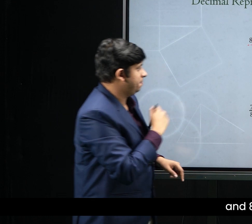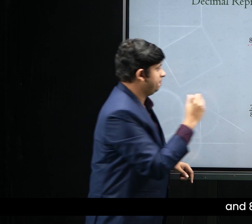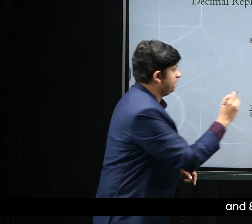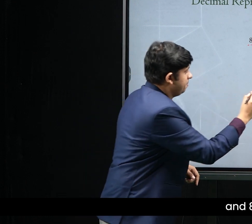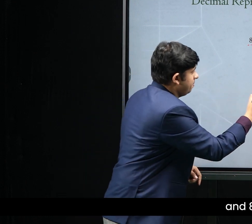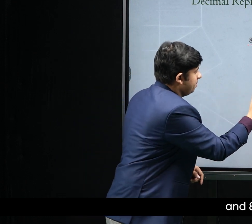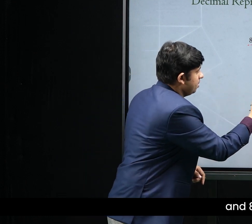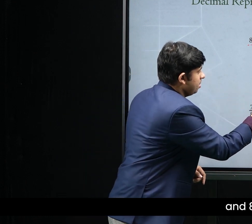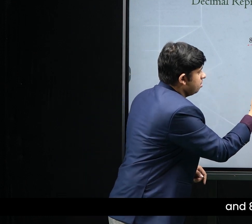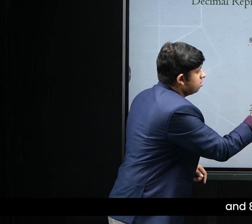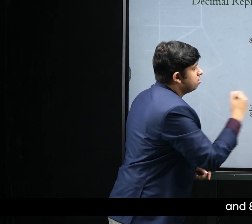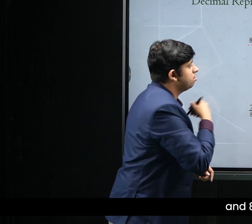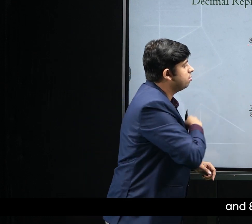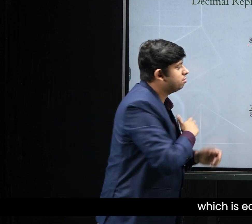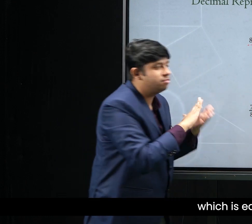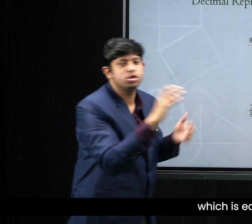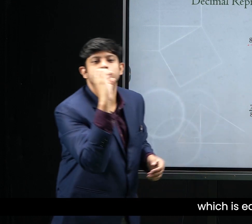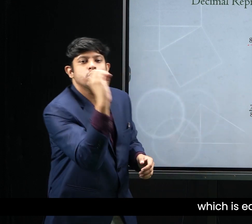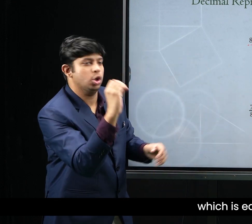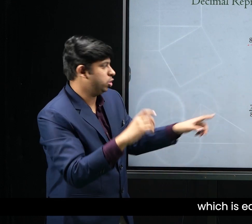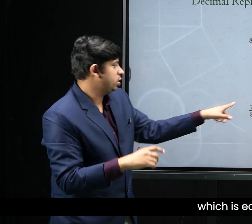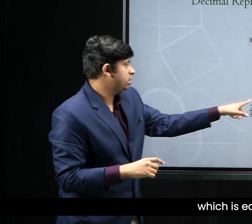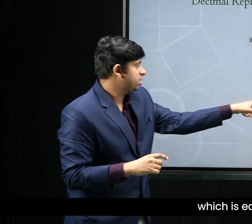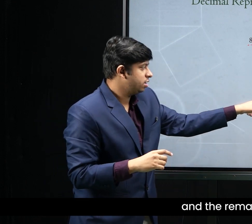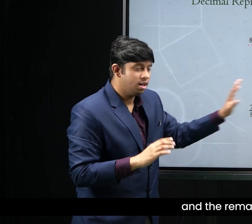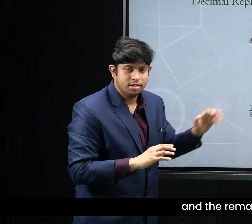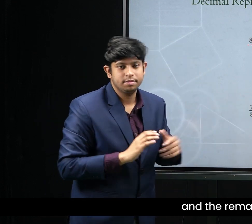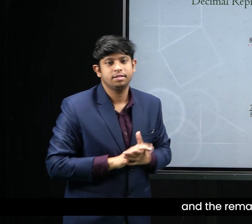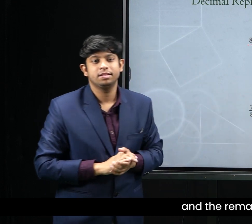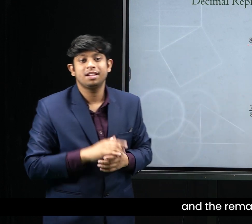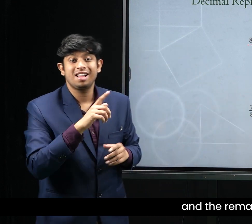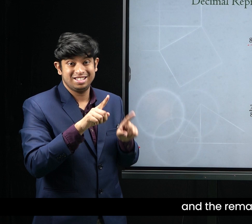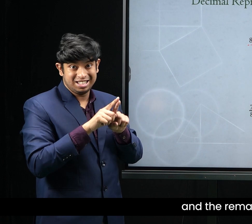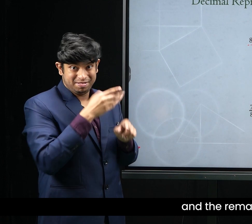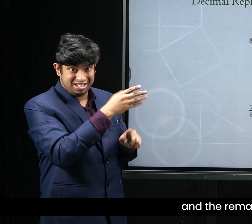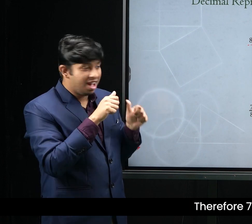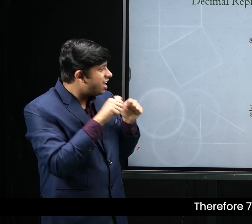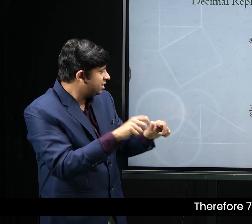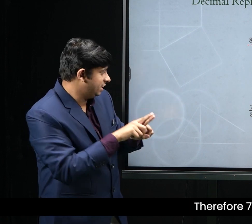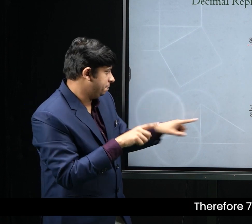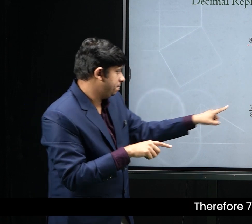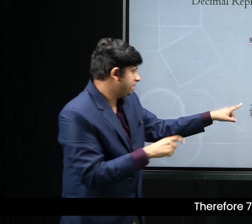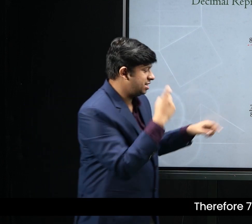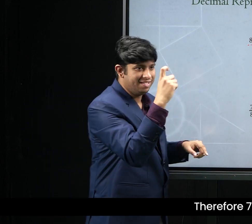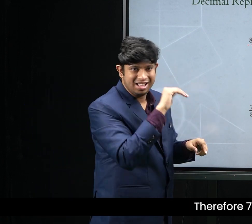And 8 into 5, which is equal to 40. And the remainder is 0. Therefore, 7 by 8 is equal